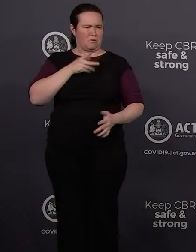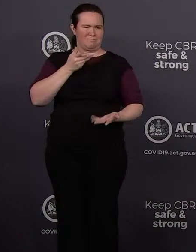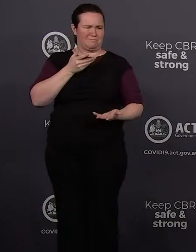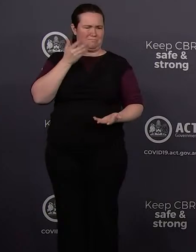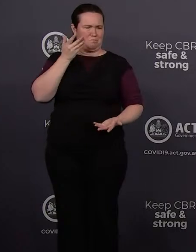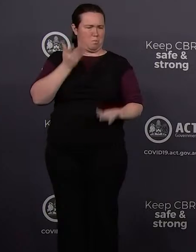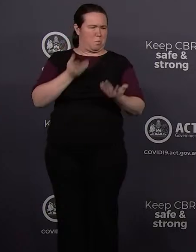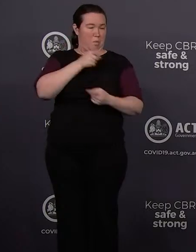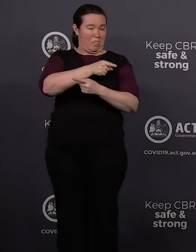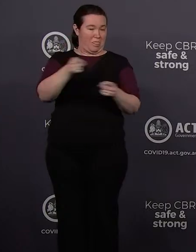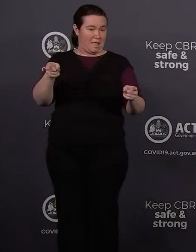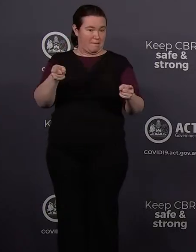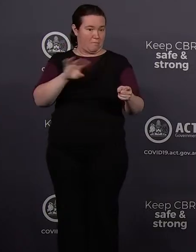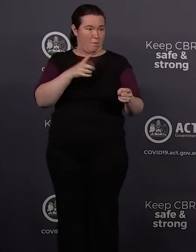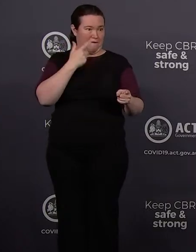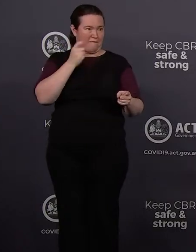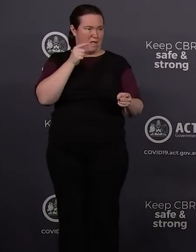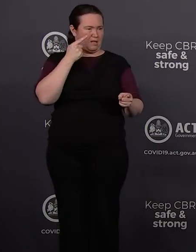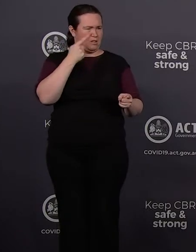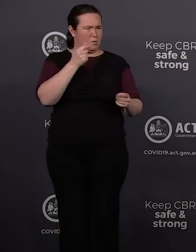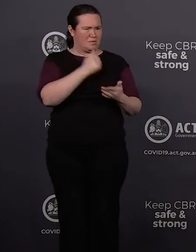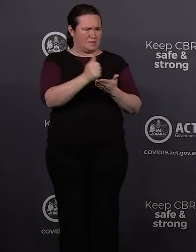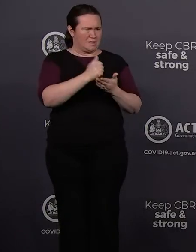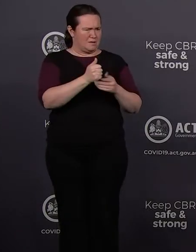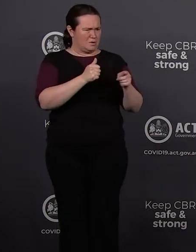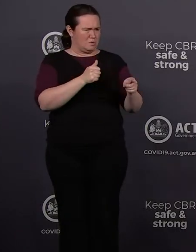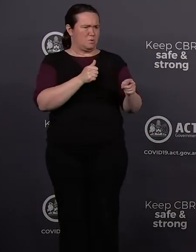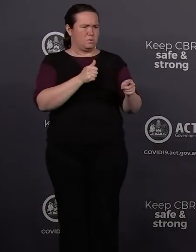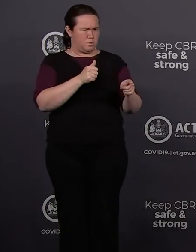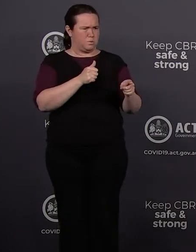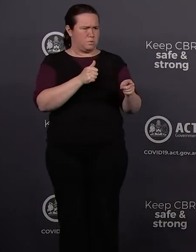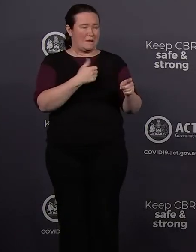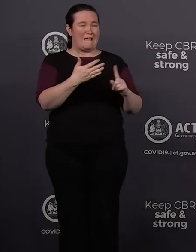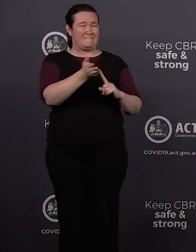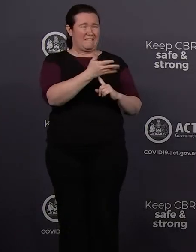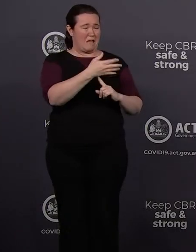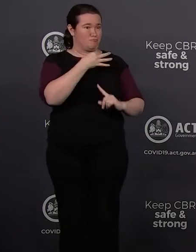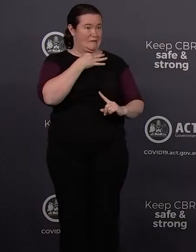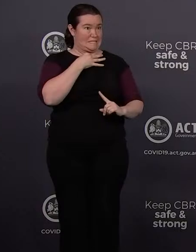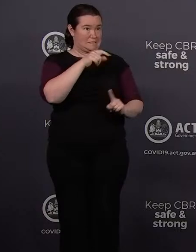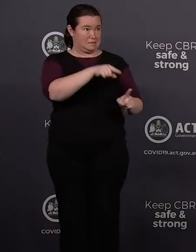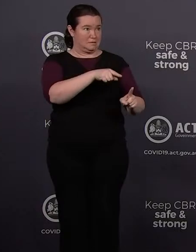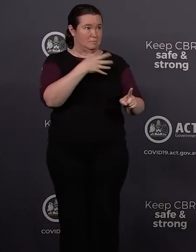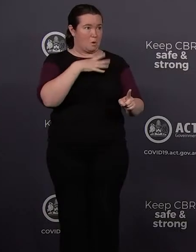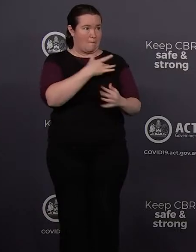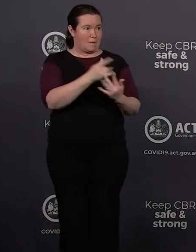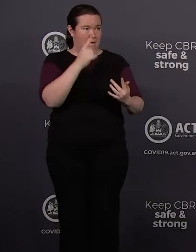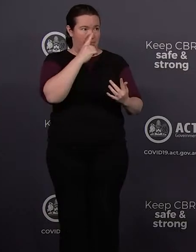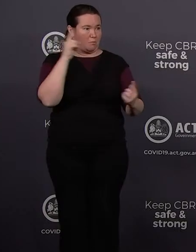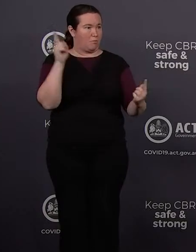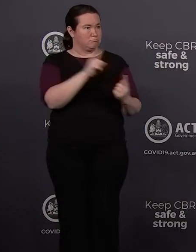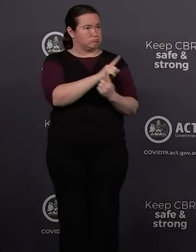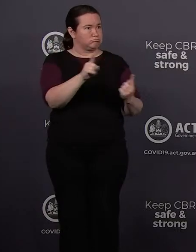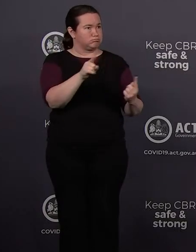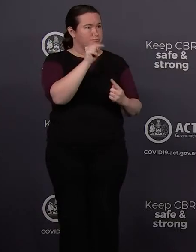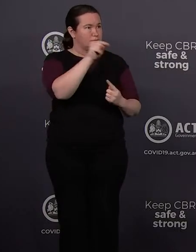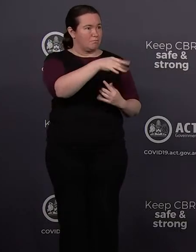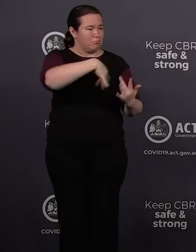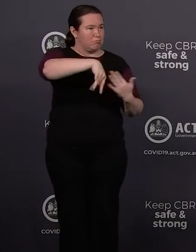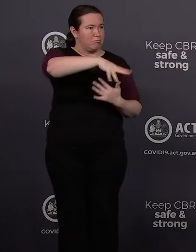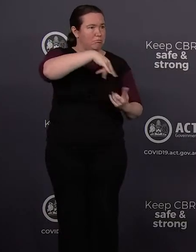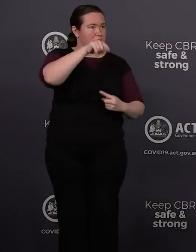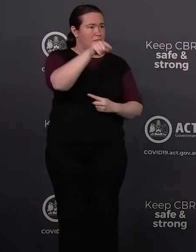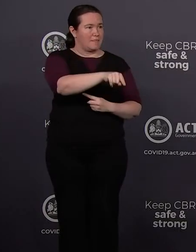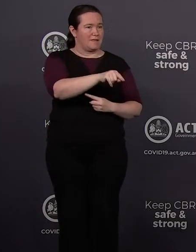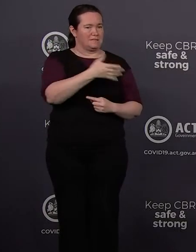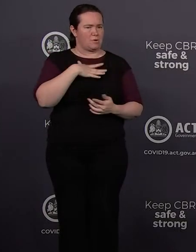this. What I found looking at those numbers is, for me, that is the biggest flag risk at this point in time. And if we are going to actually have to